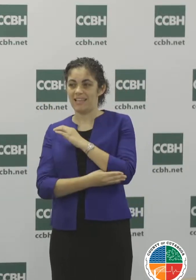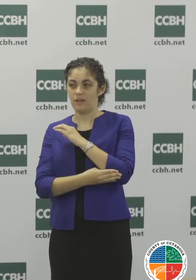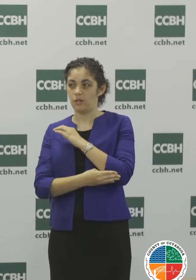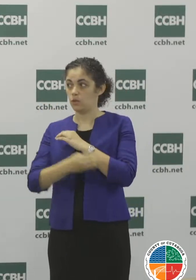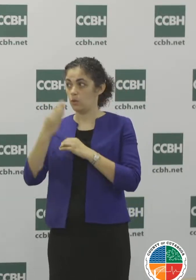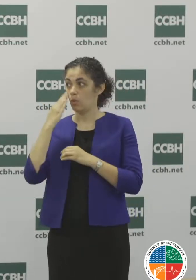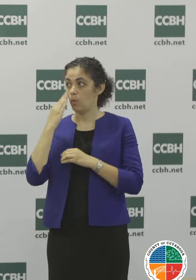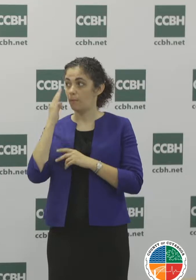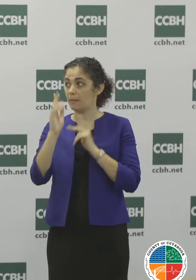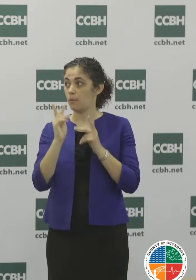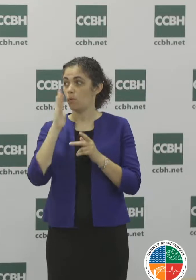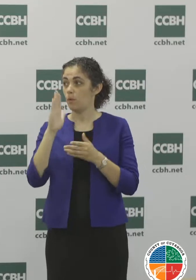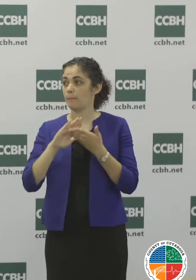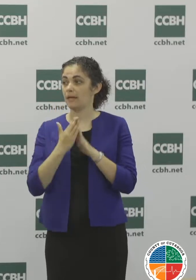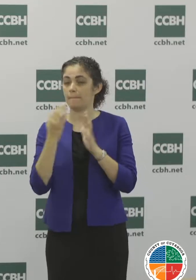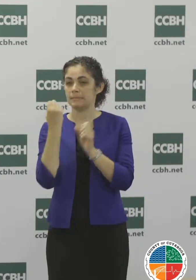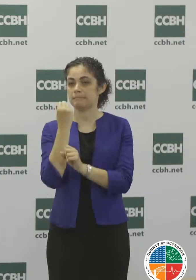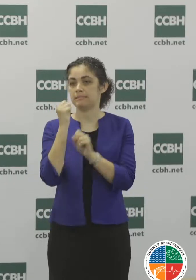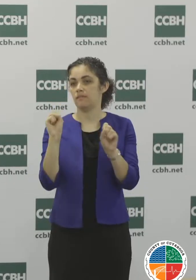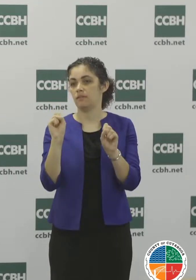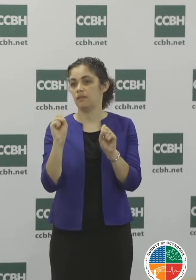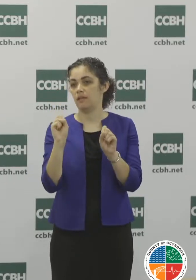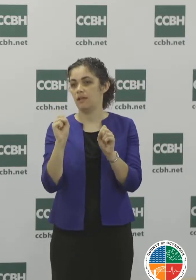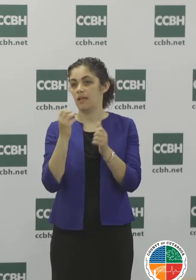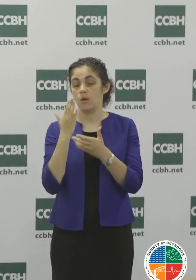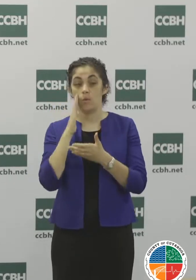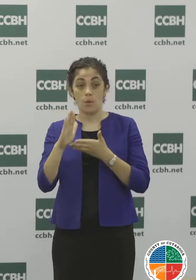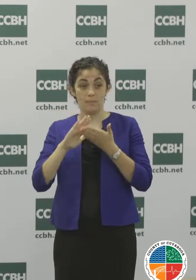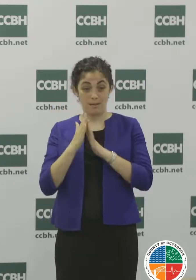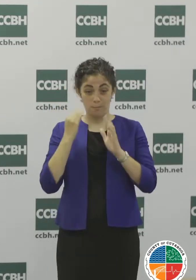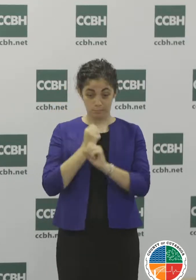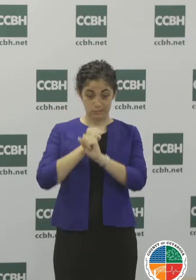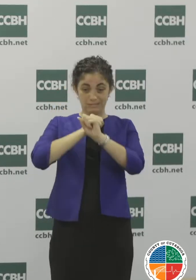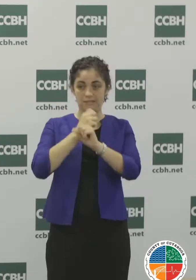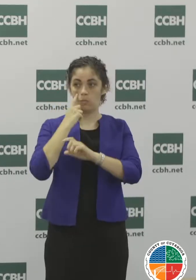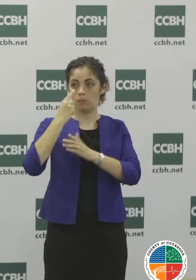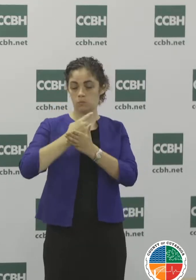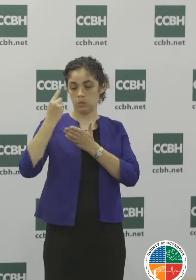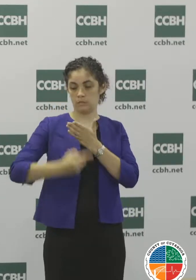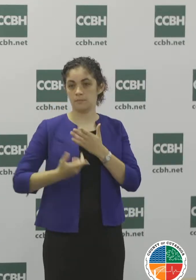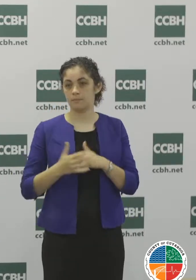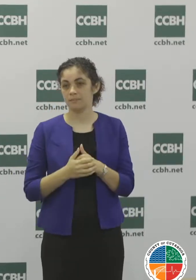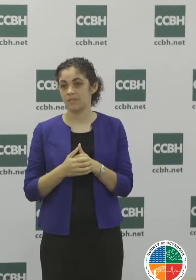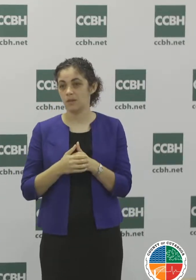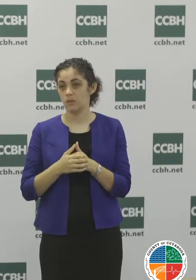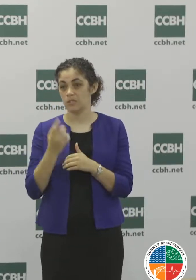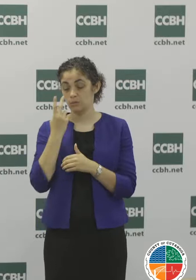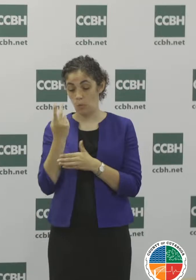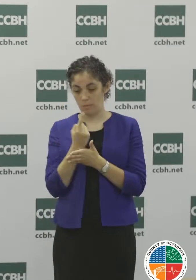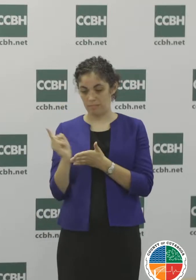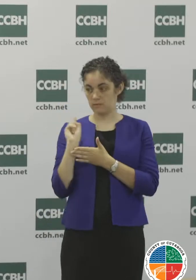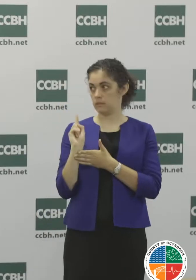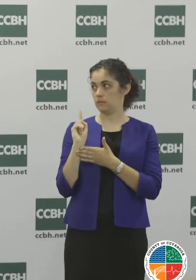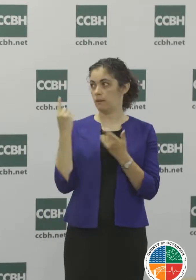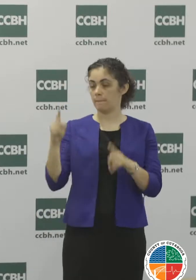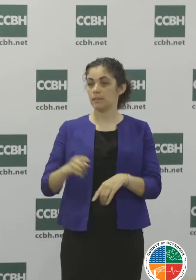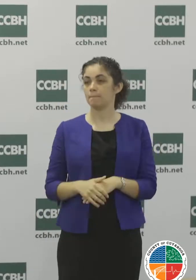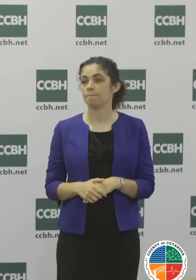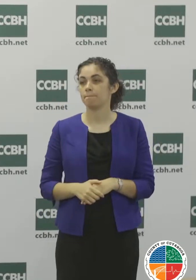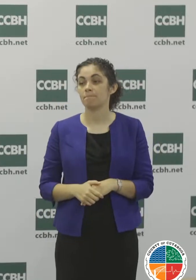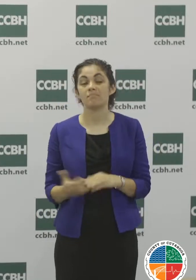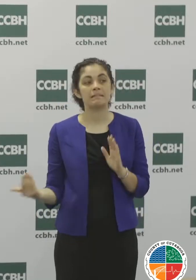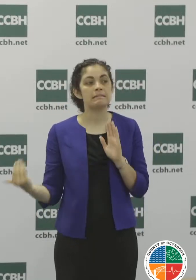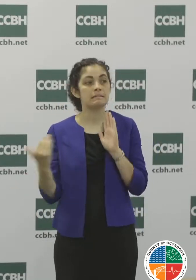to make sure people will be safe and things will be protected this weekend after what we saw last weekend?